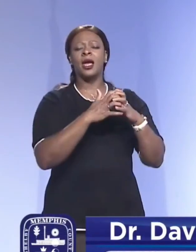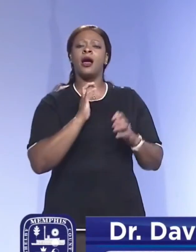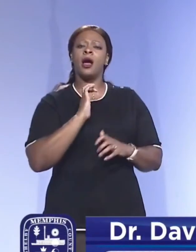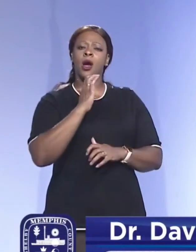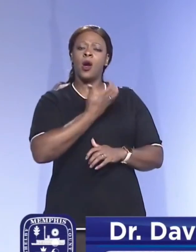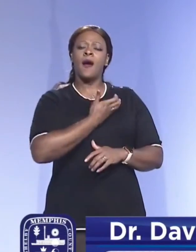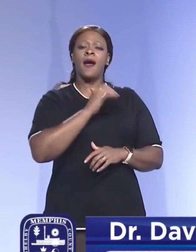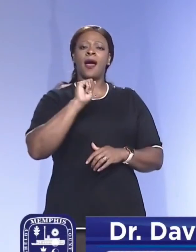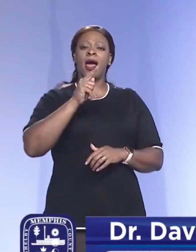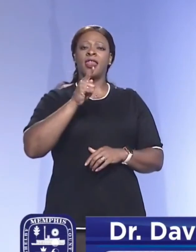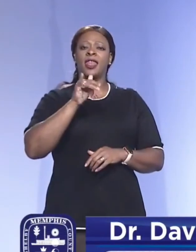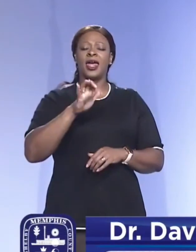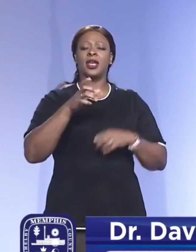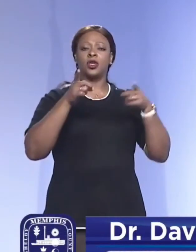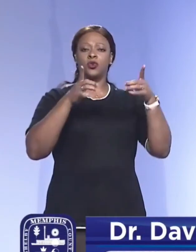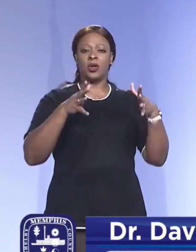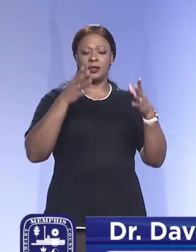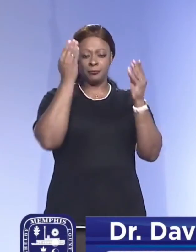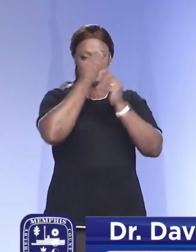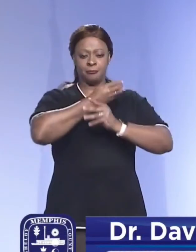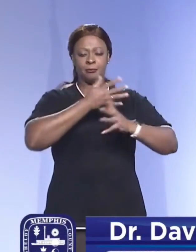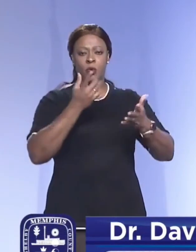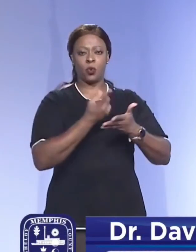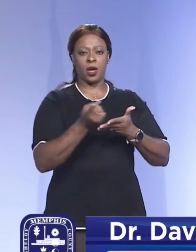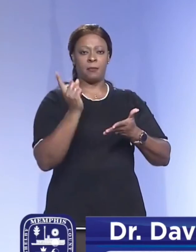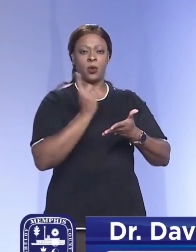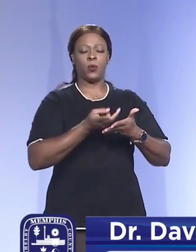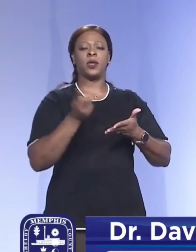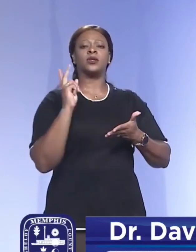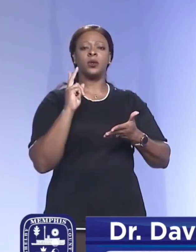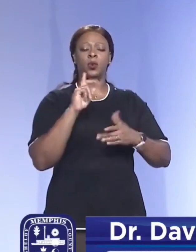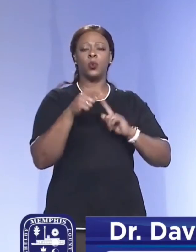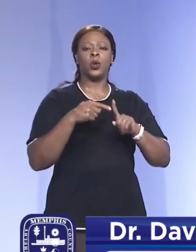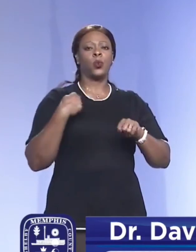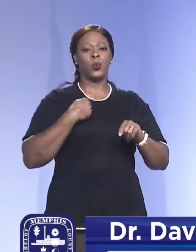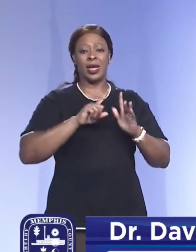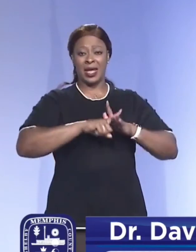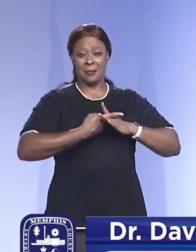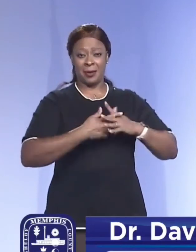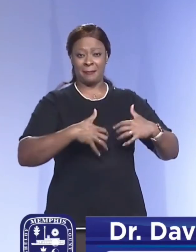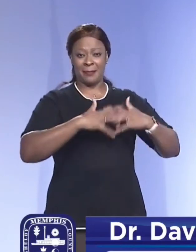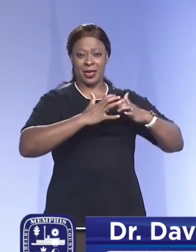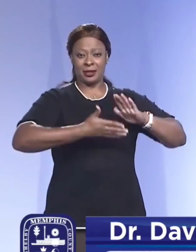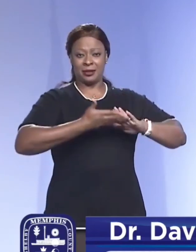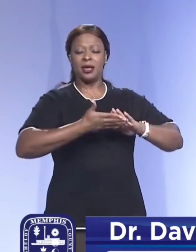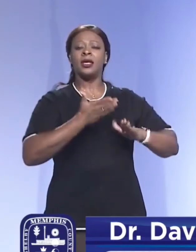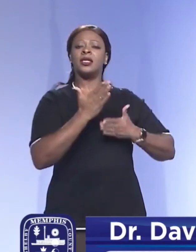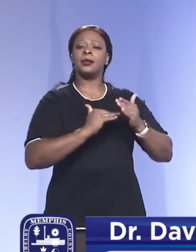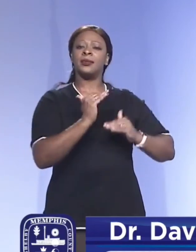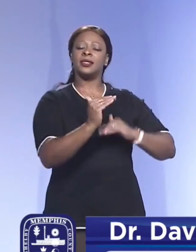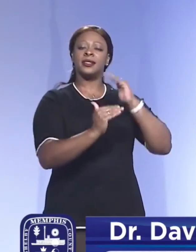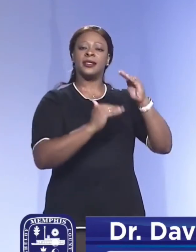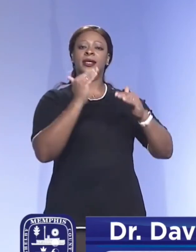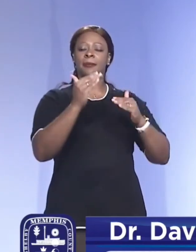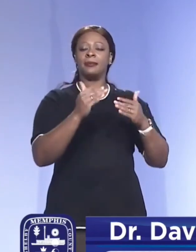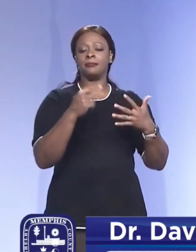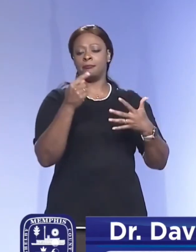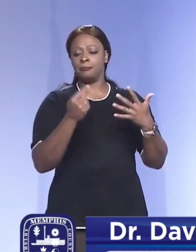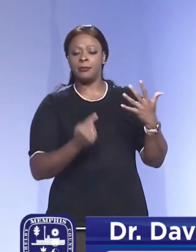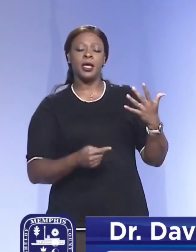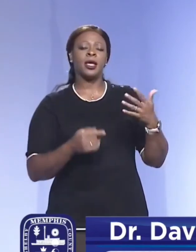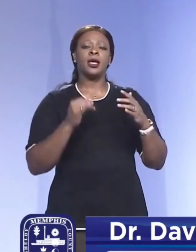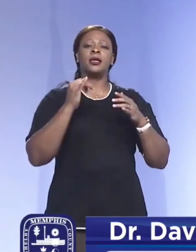our athletic director gave an update a couple of weeks ago when we implemented some steps in terms of